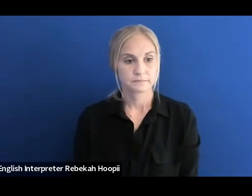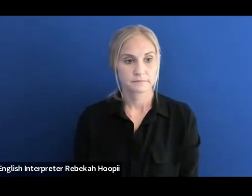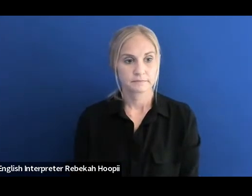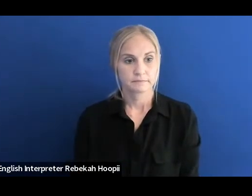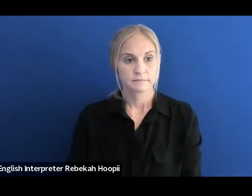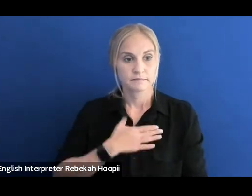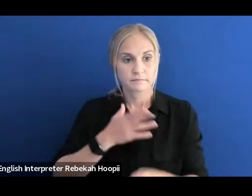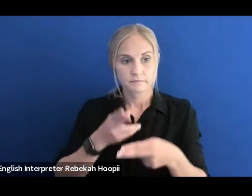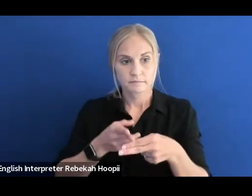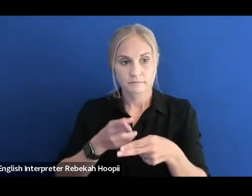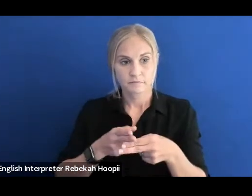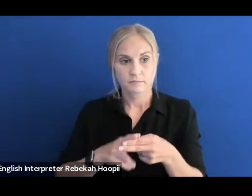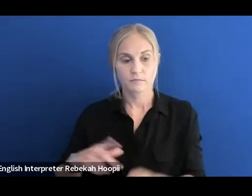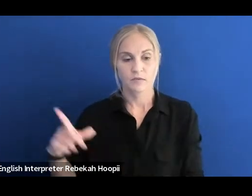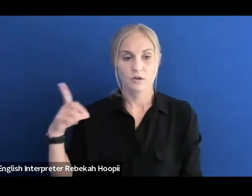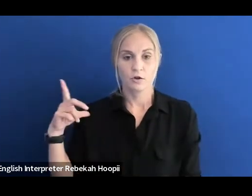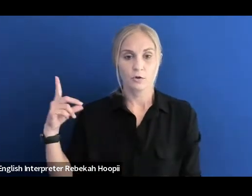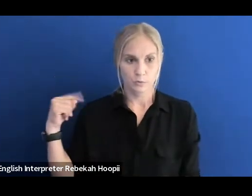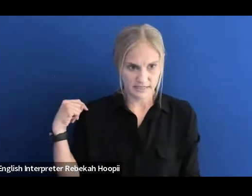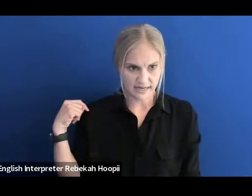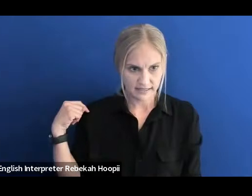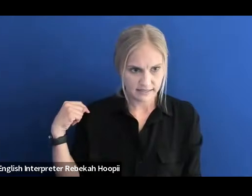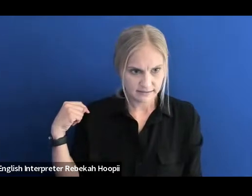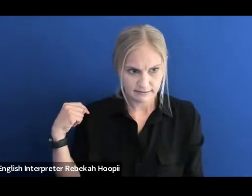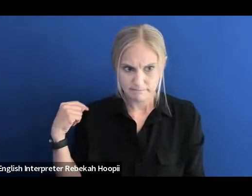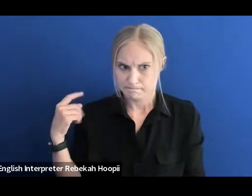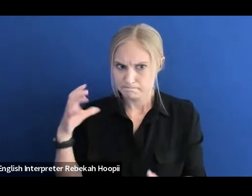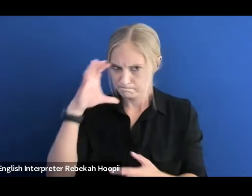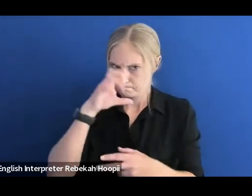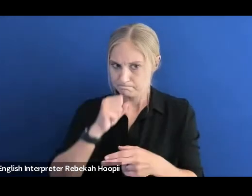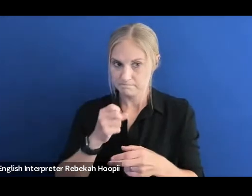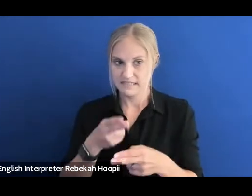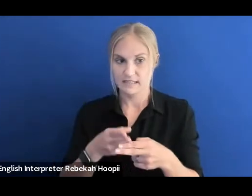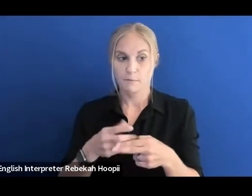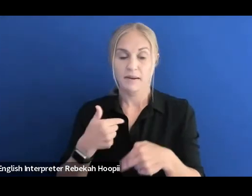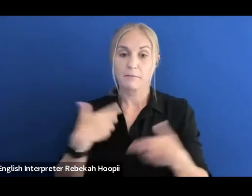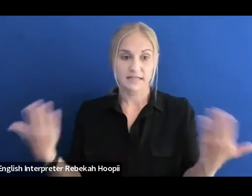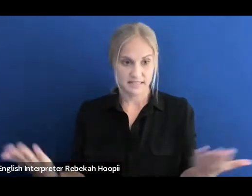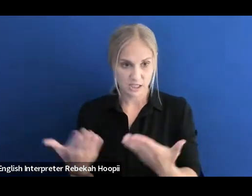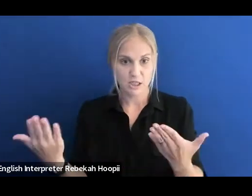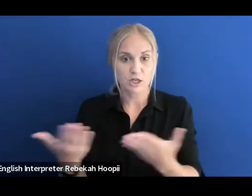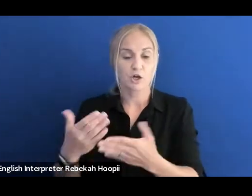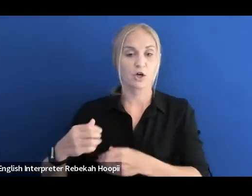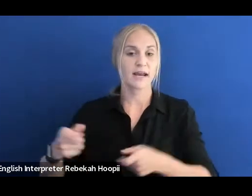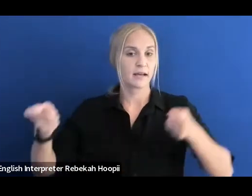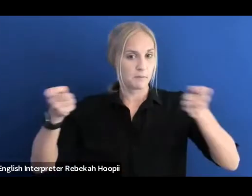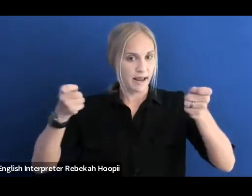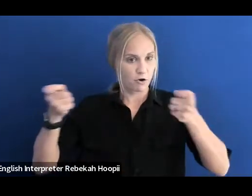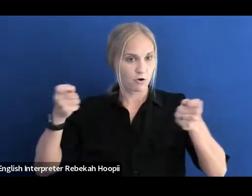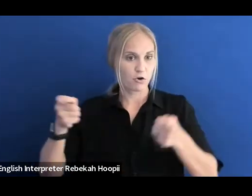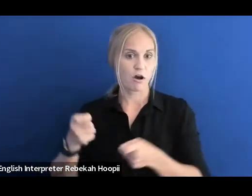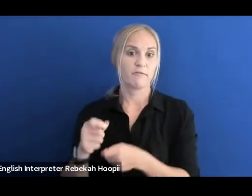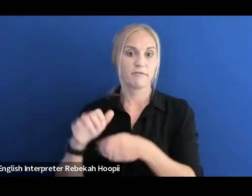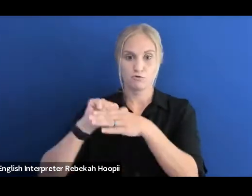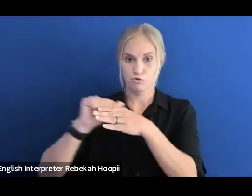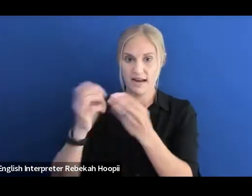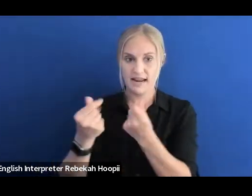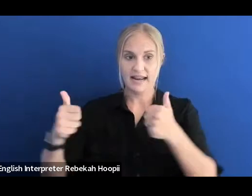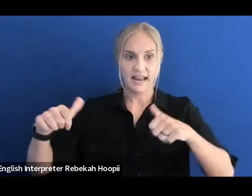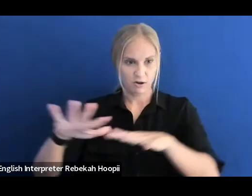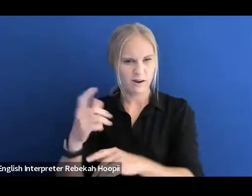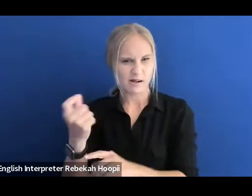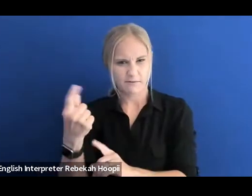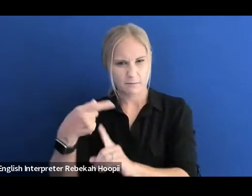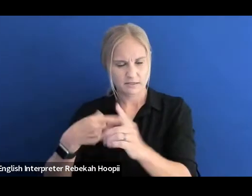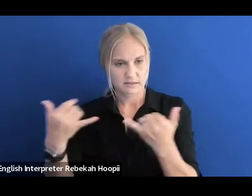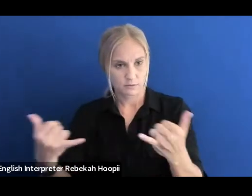My name is Lieutenant Colonel Kevin Cronin, and I've been the Garrison Commander of Pōhakuloa Training Area for about 11 months now. And I just want